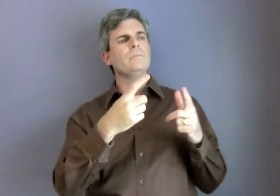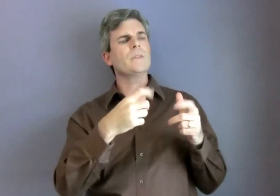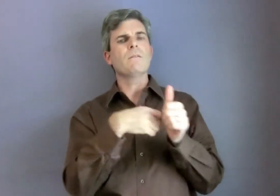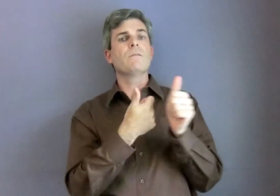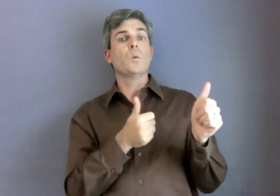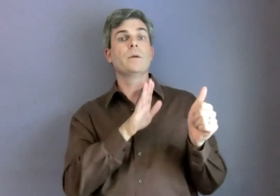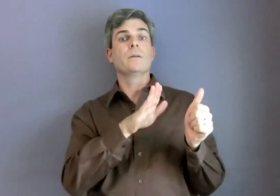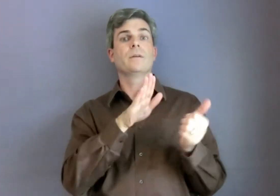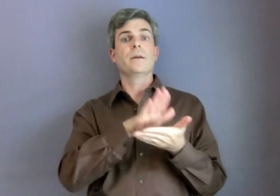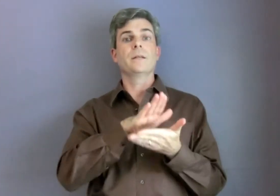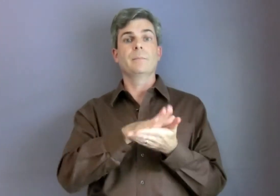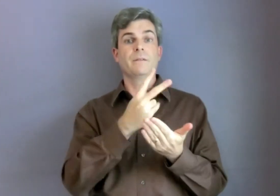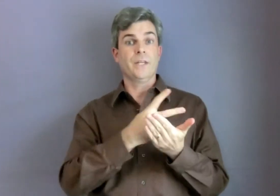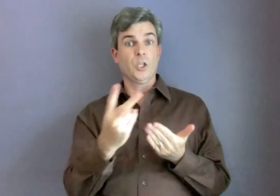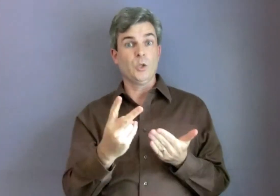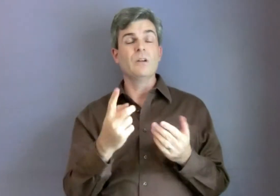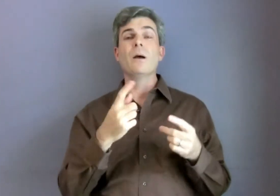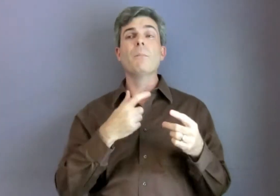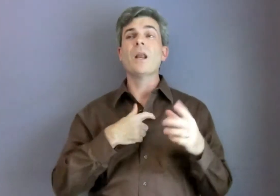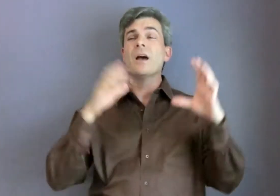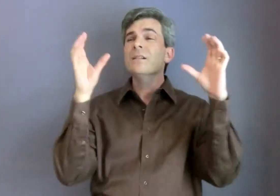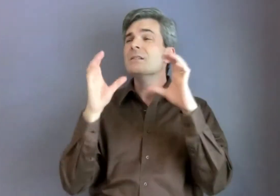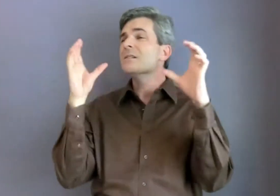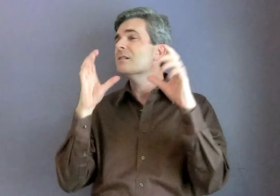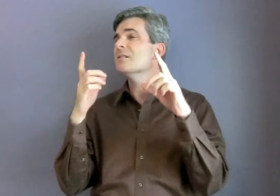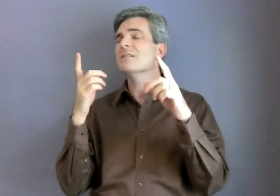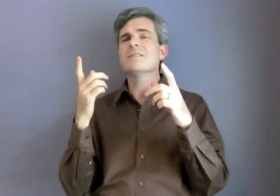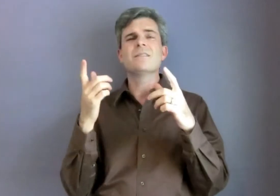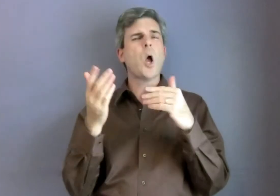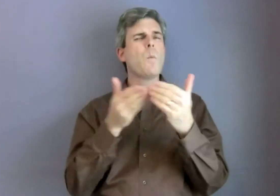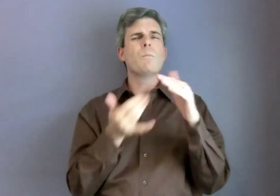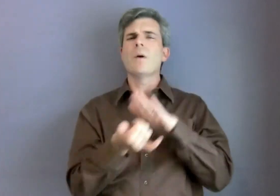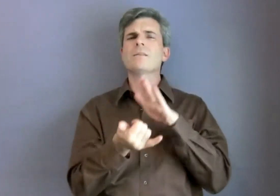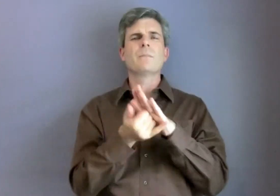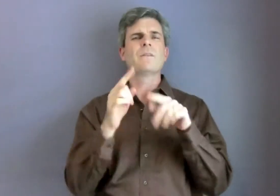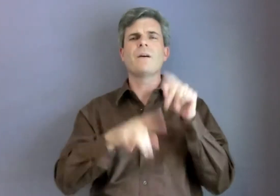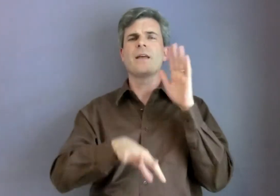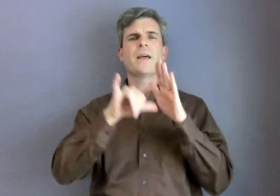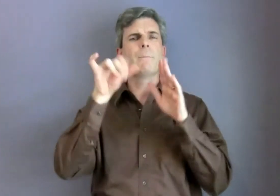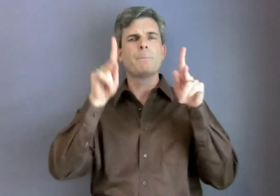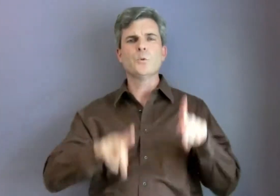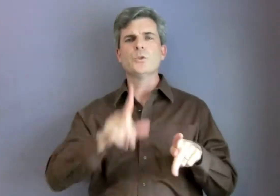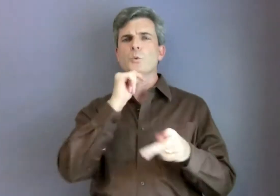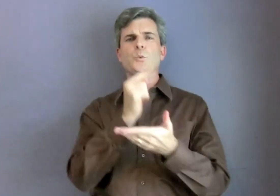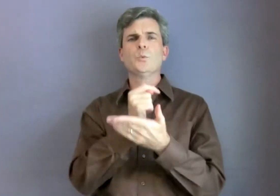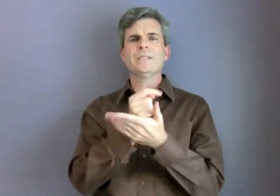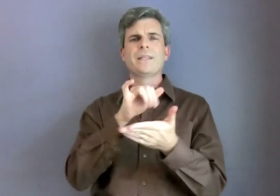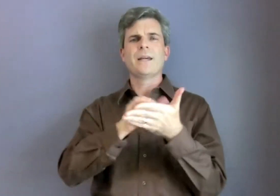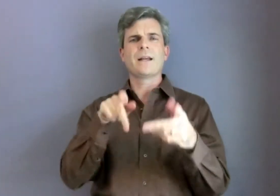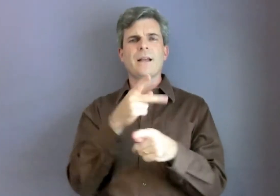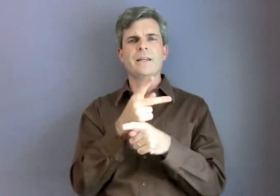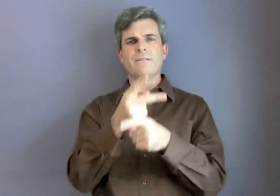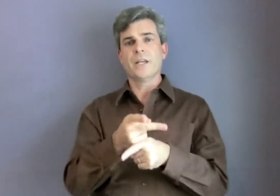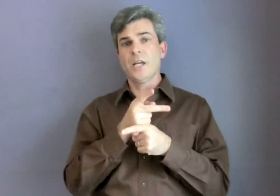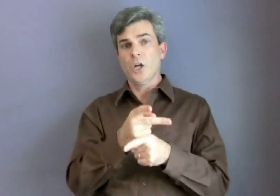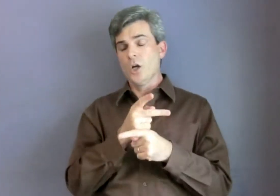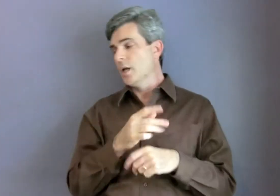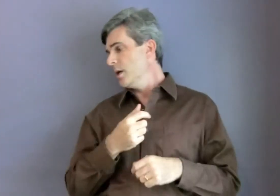find anyone who provides that treatment or care. Here's what my neuropsychologist provided for me when I actually found somebody who could apply it. I'm